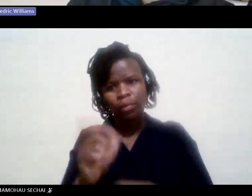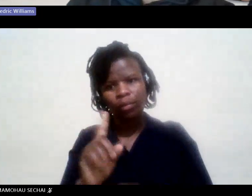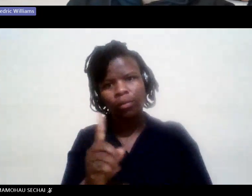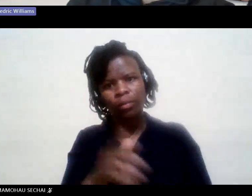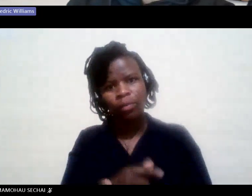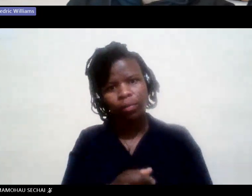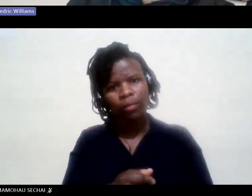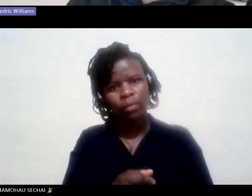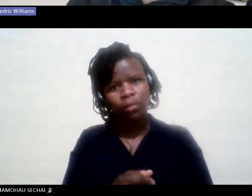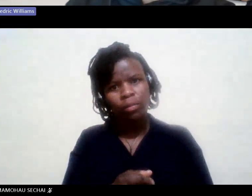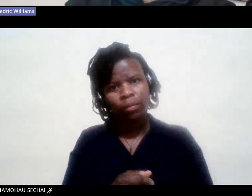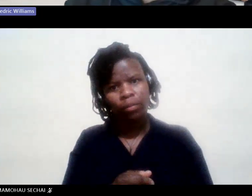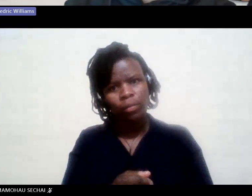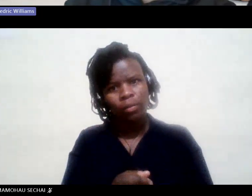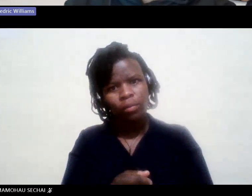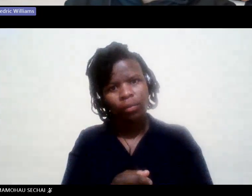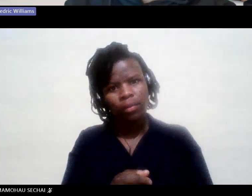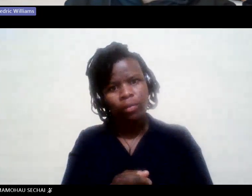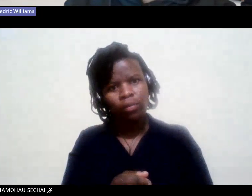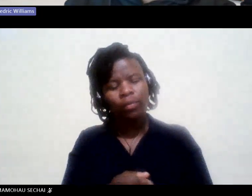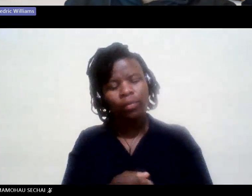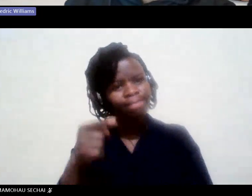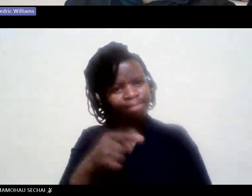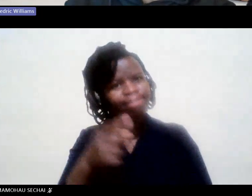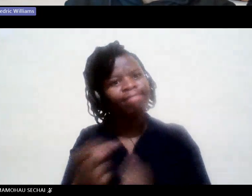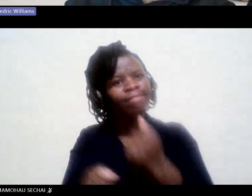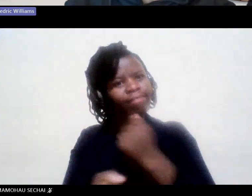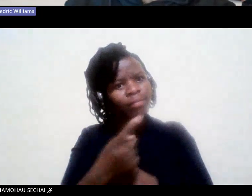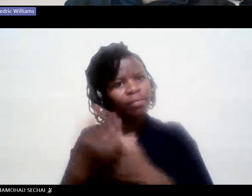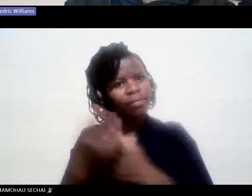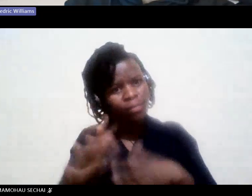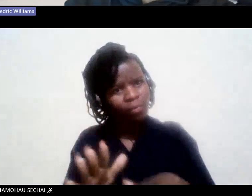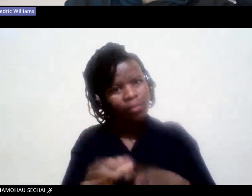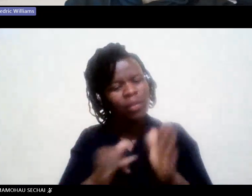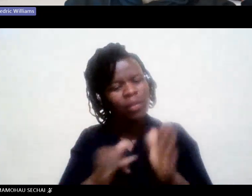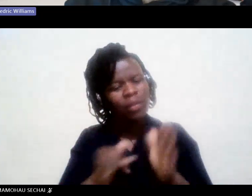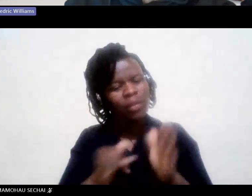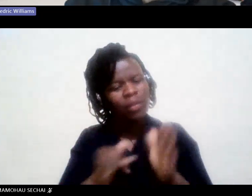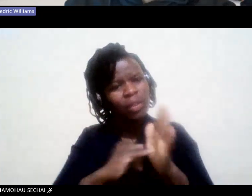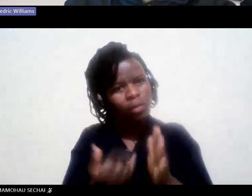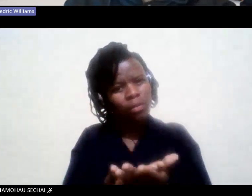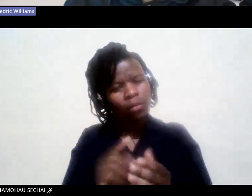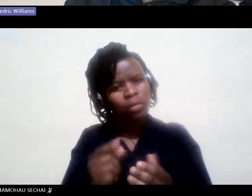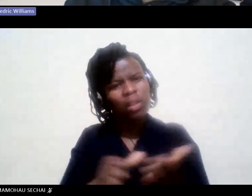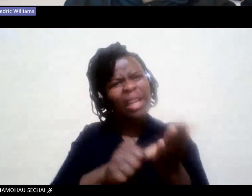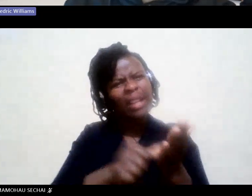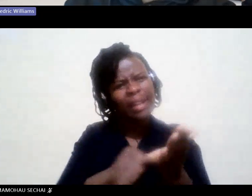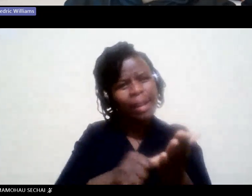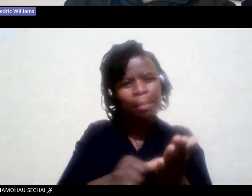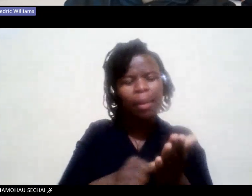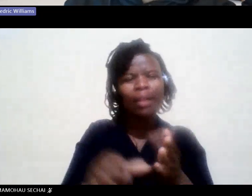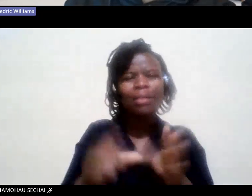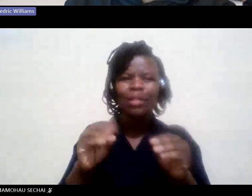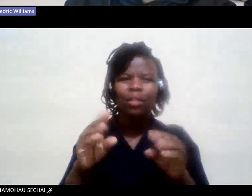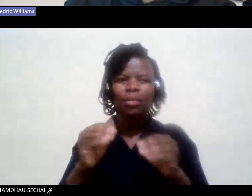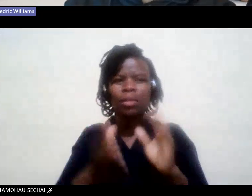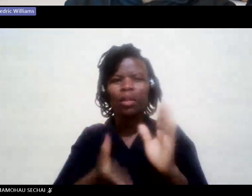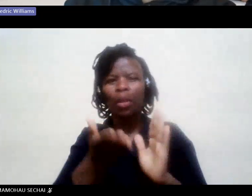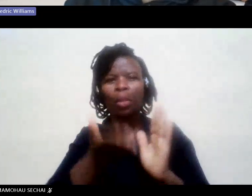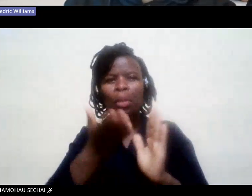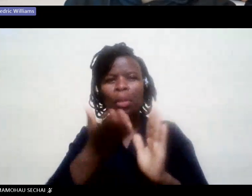that is what happened there. It's just to make up the numbers and make sure you are in line with policy,